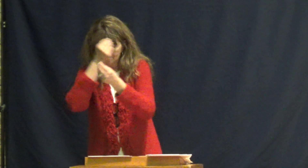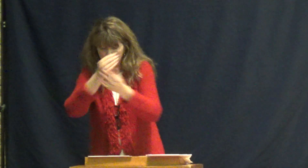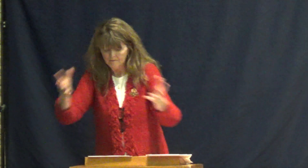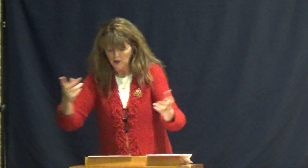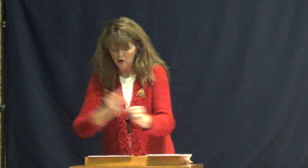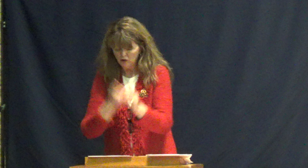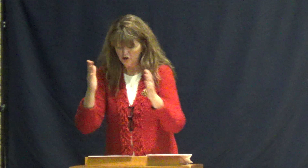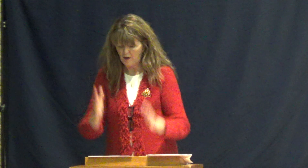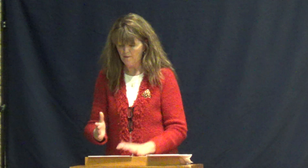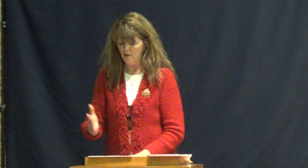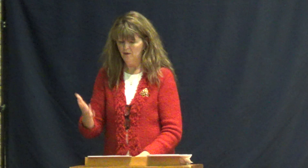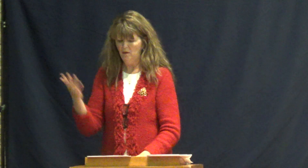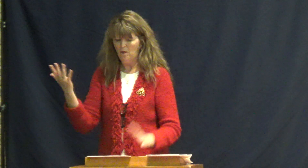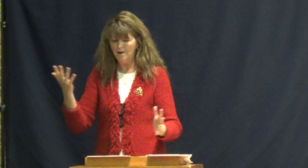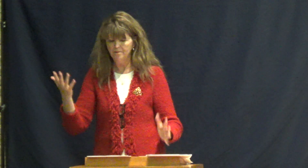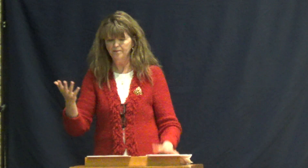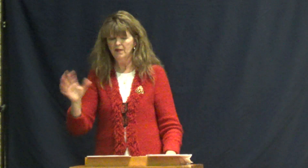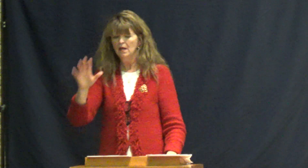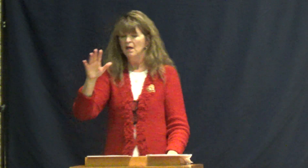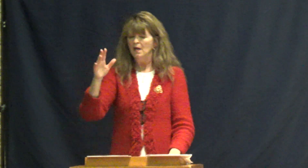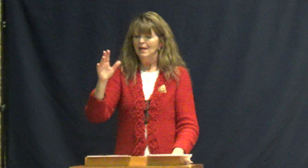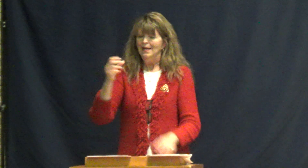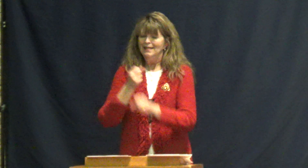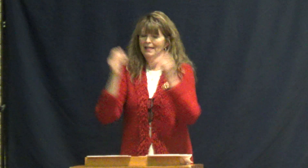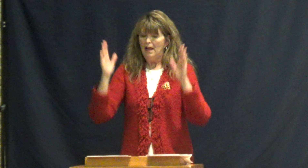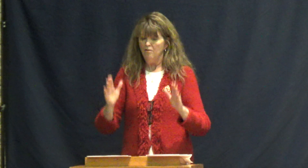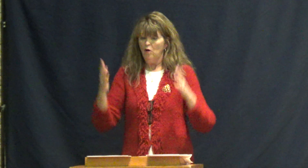So the message from the angel to the shepherds